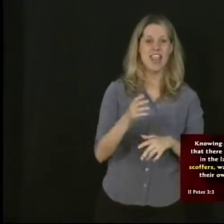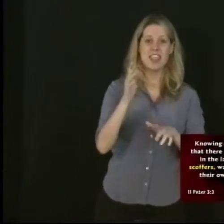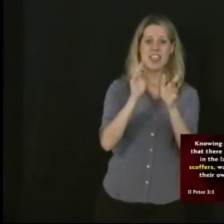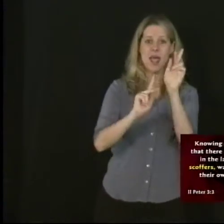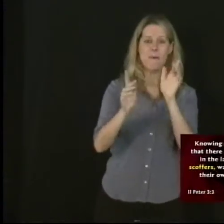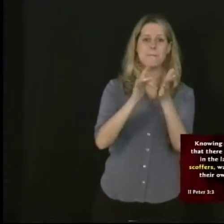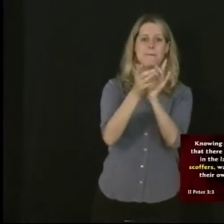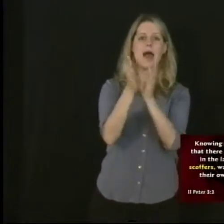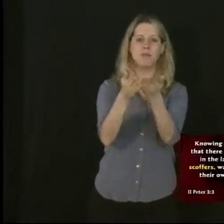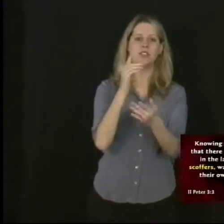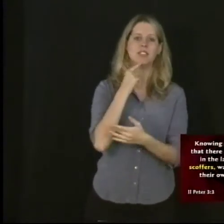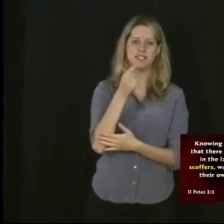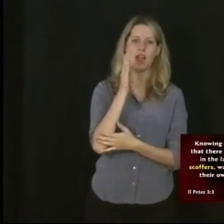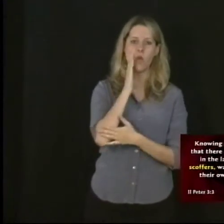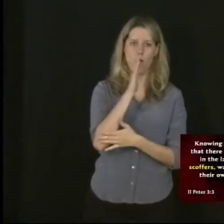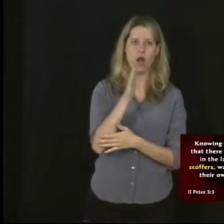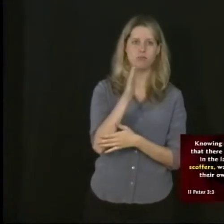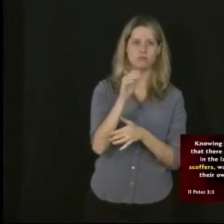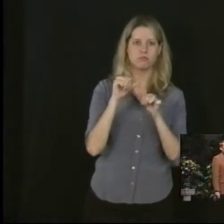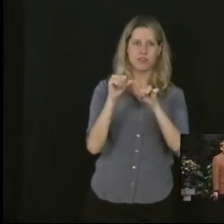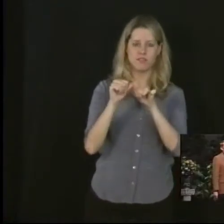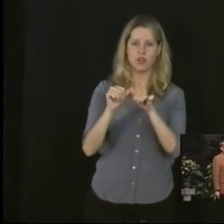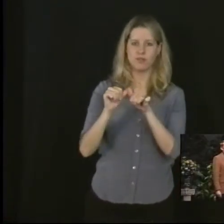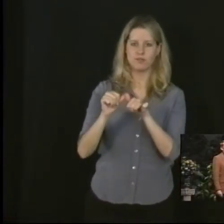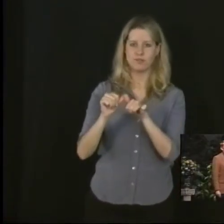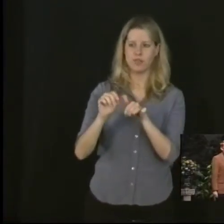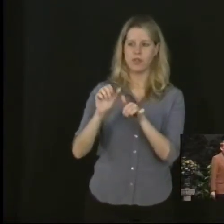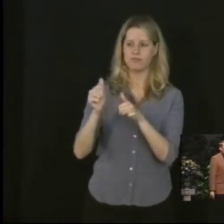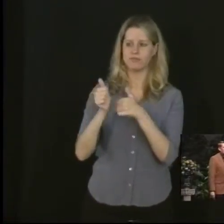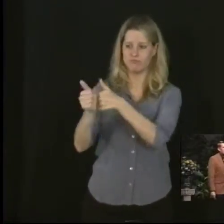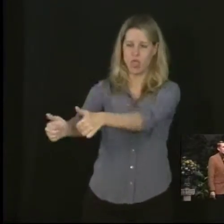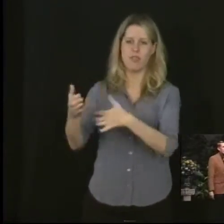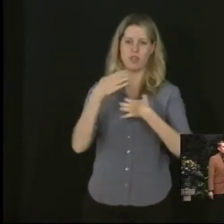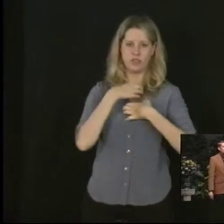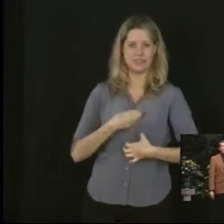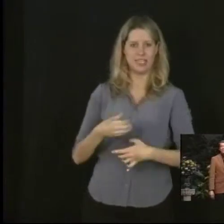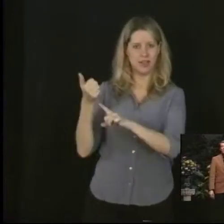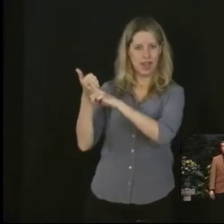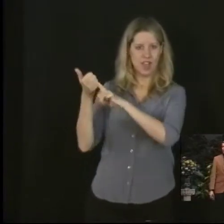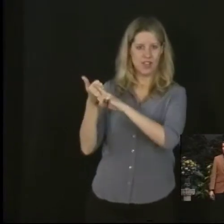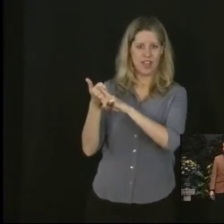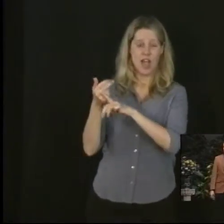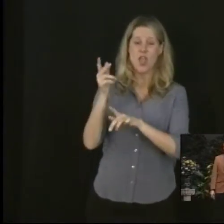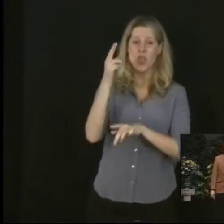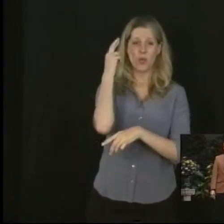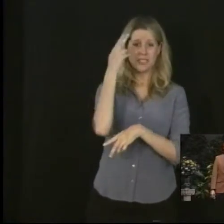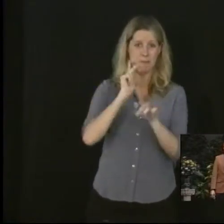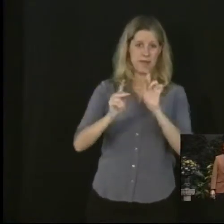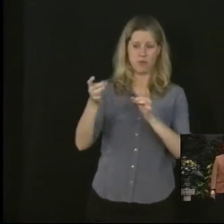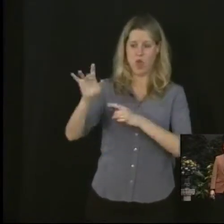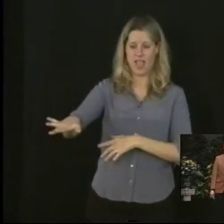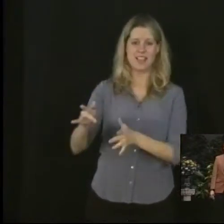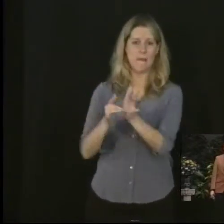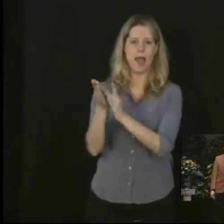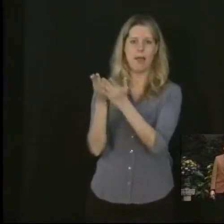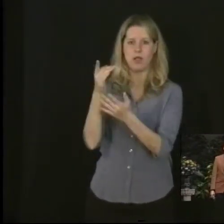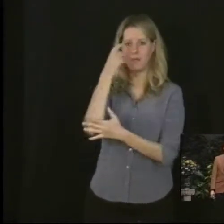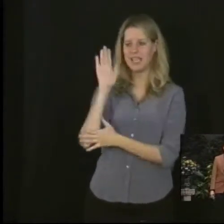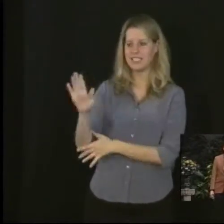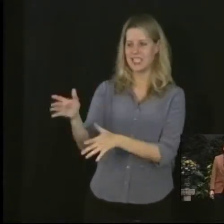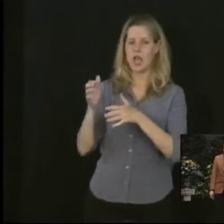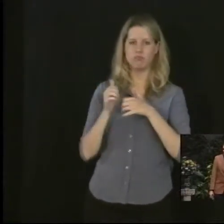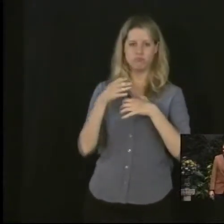says they're going to walk after their own lust. See, the reason some people don't like the Bible is because of their lust, not because of their science. They don't like that book because it chaps